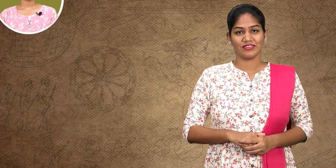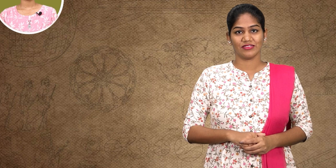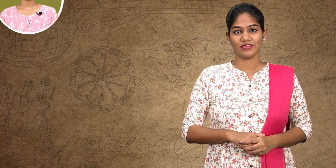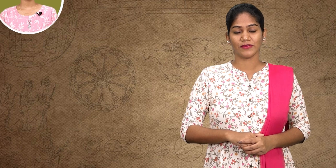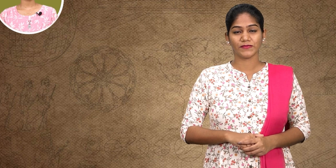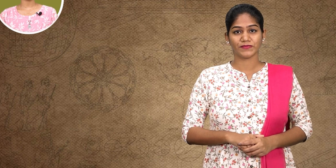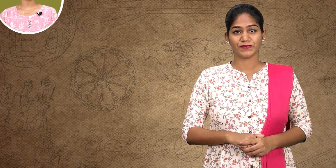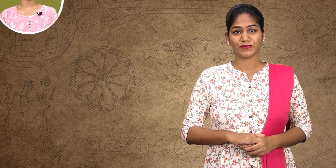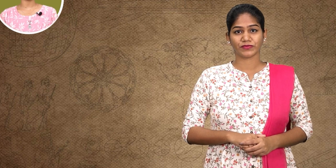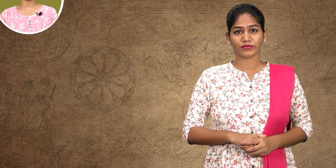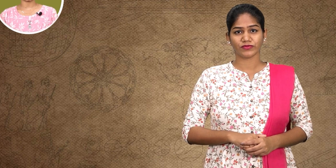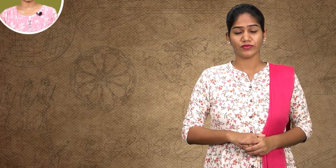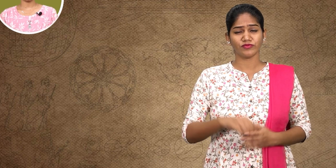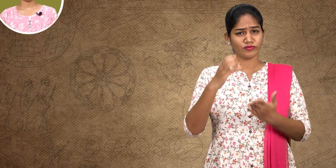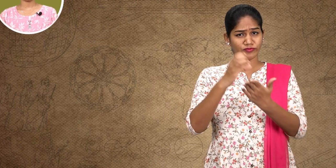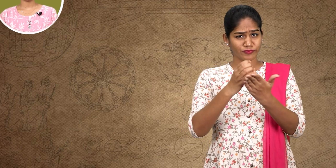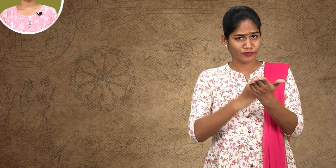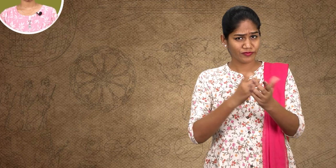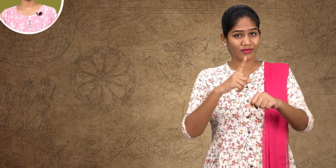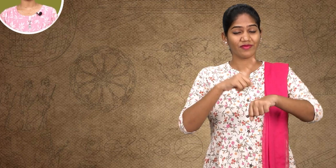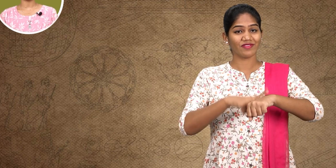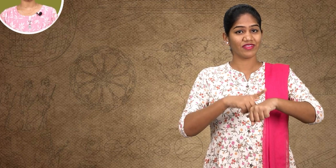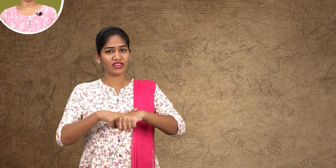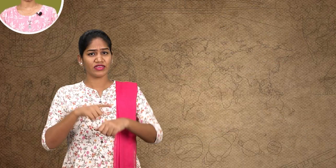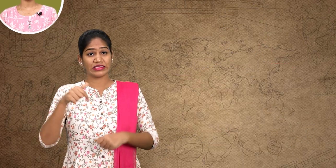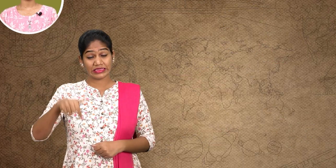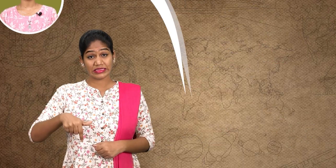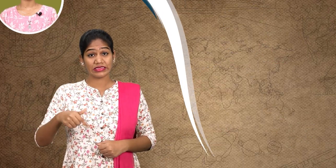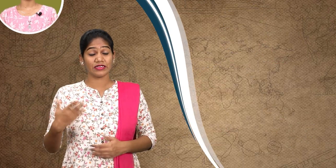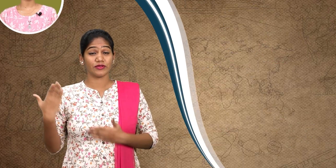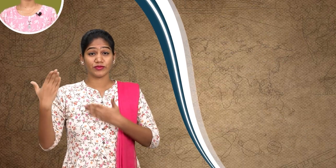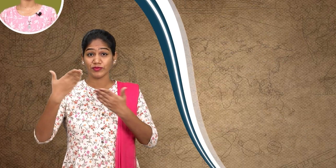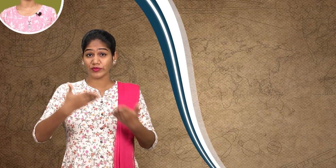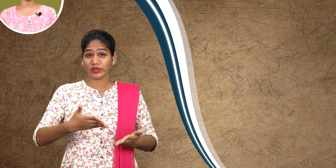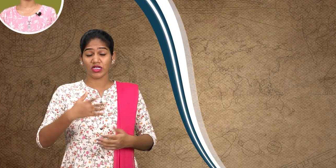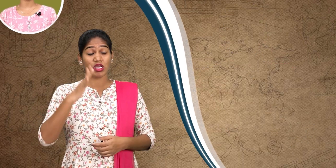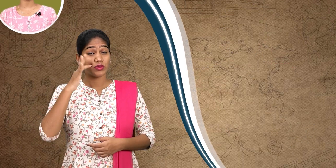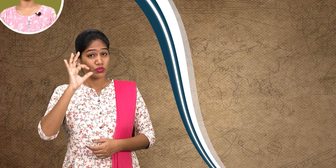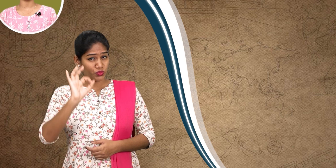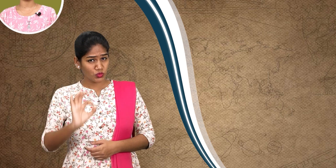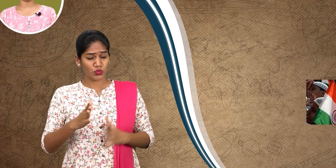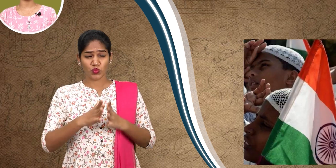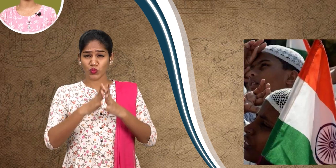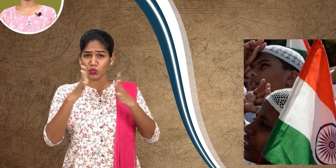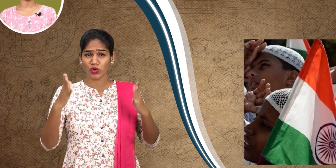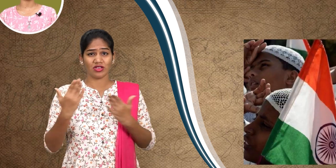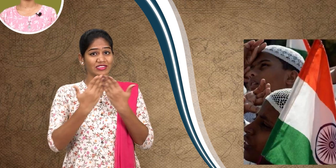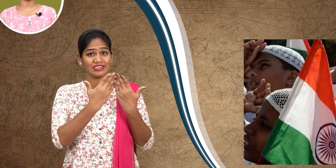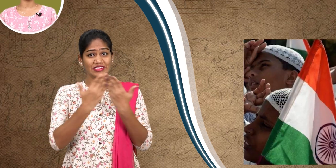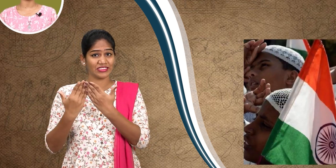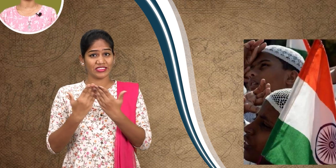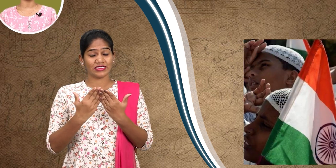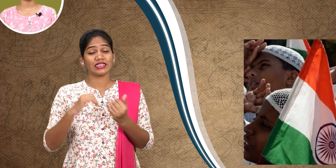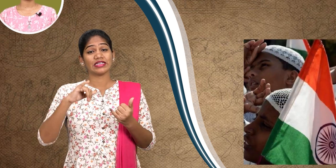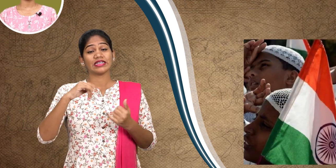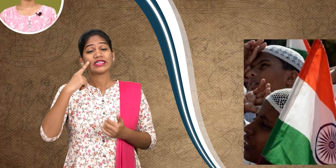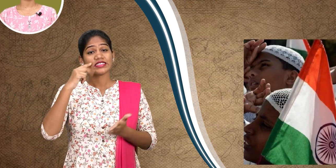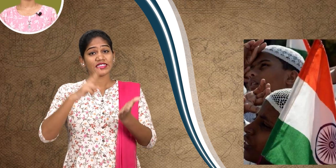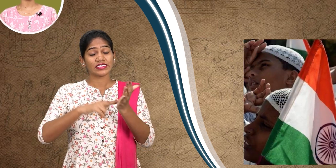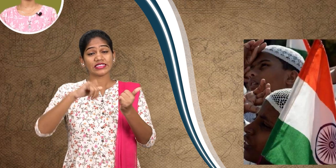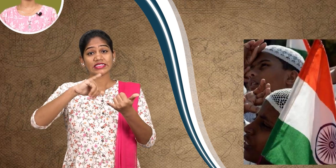In course of time, this became the most important educational institution